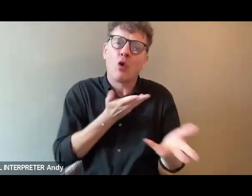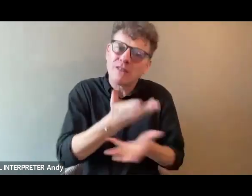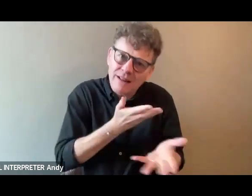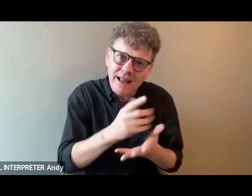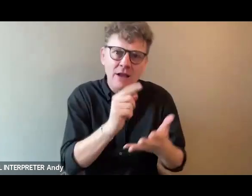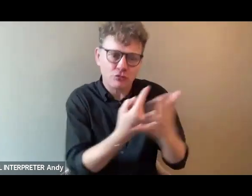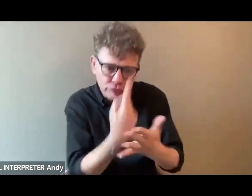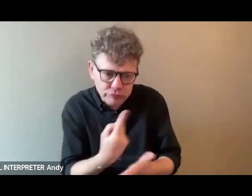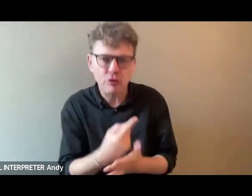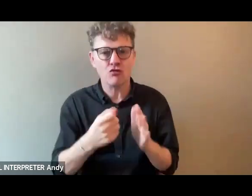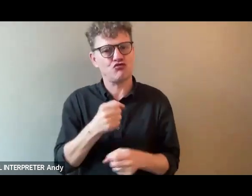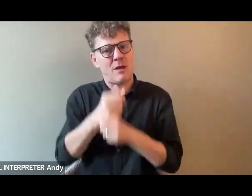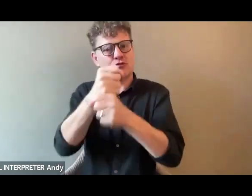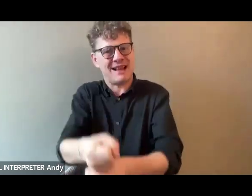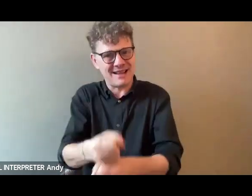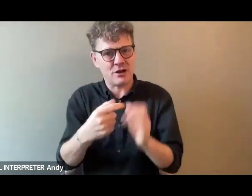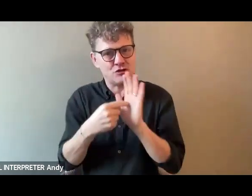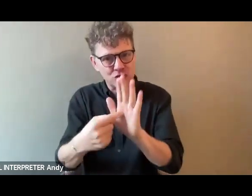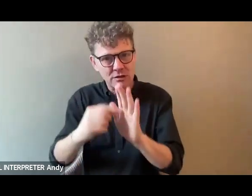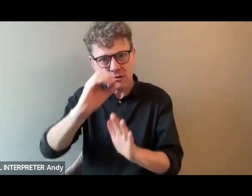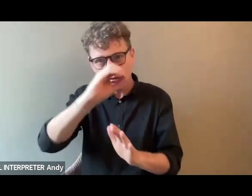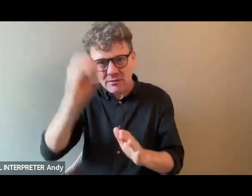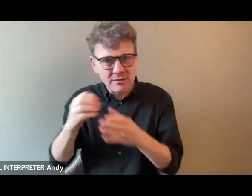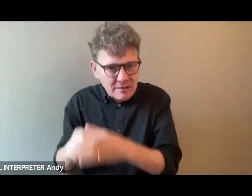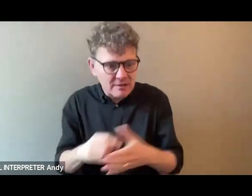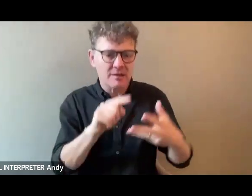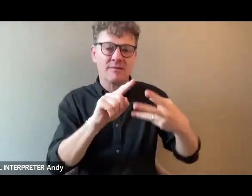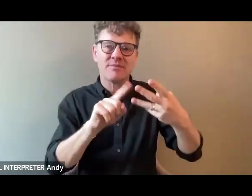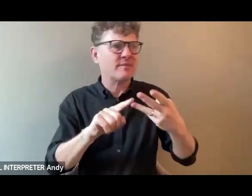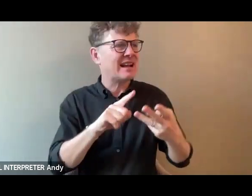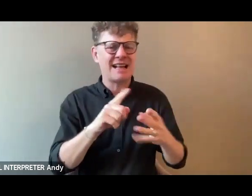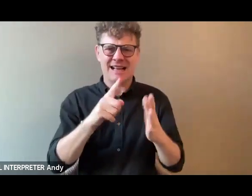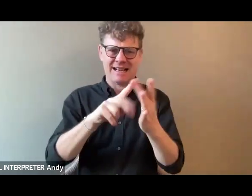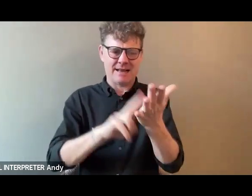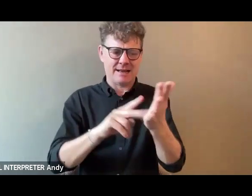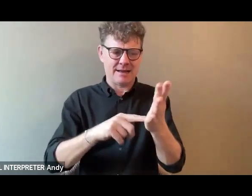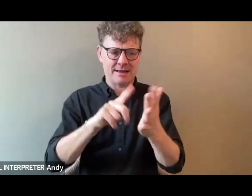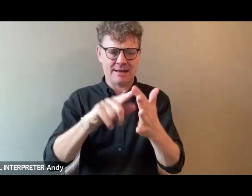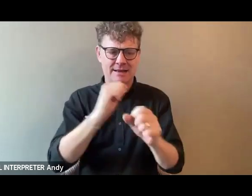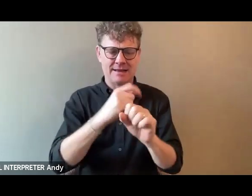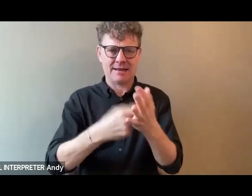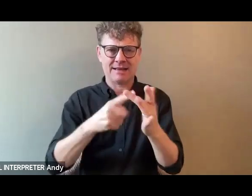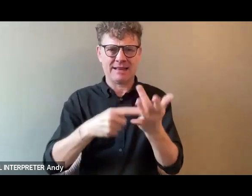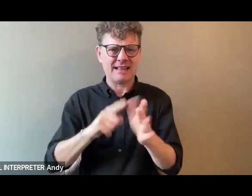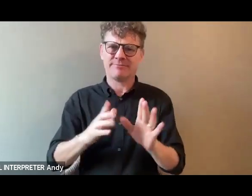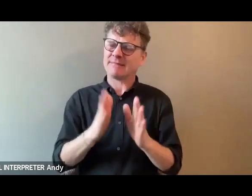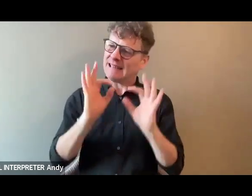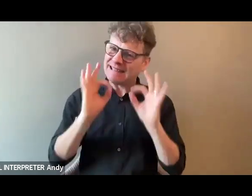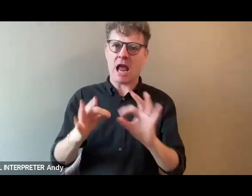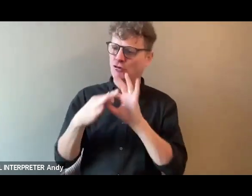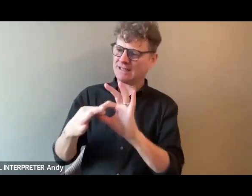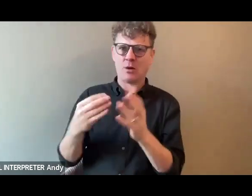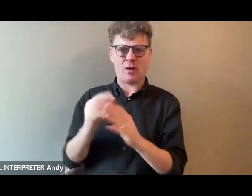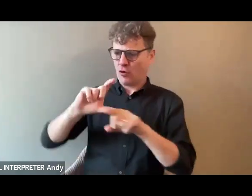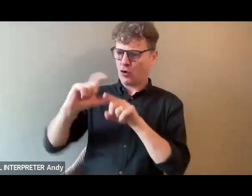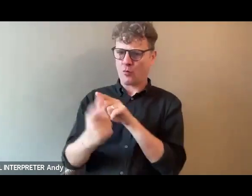about representation, it talks about having integrity with the communities you are supposed to be serving. So no matter what